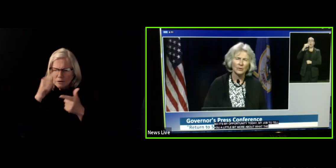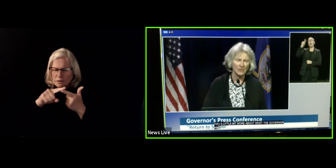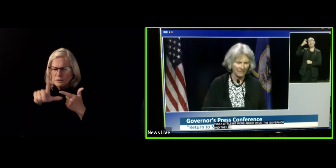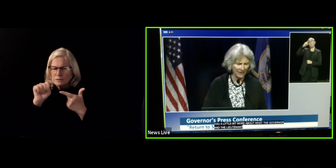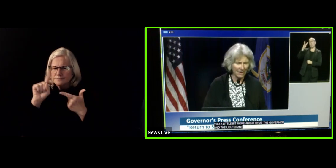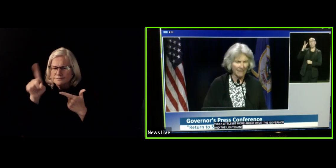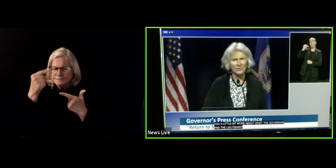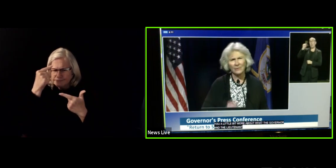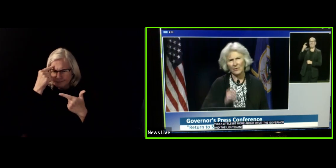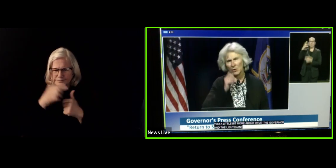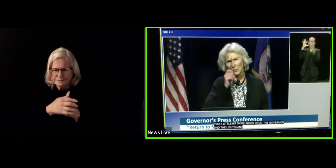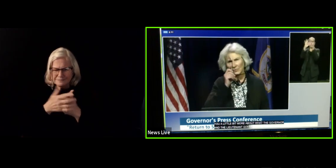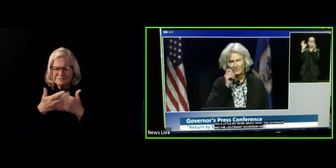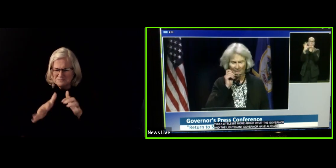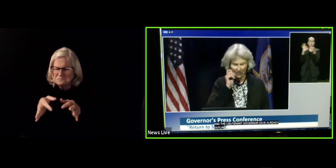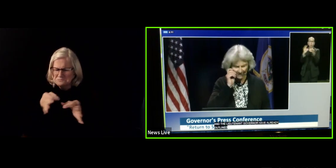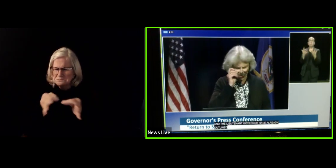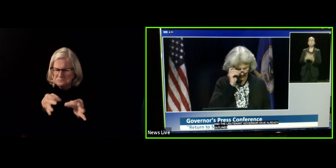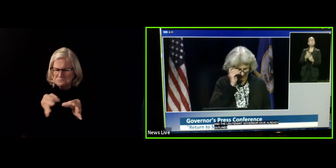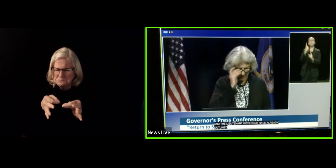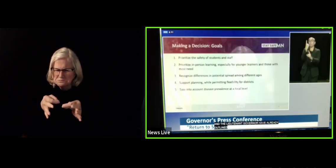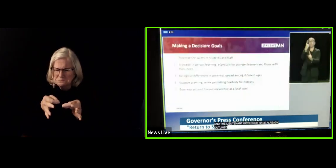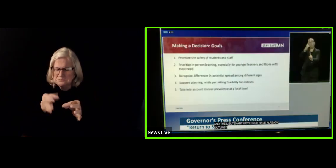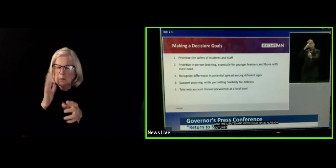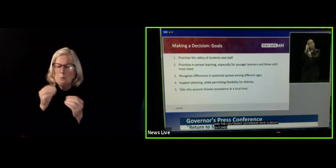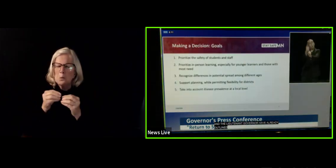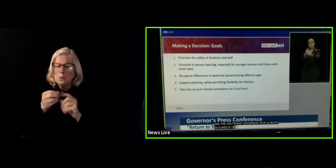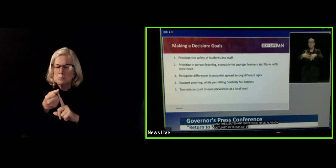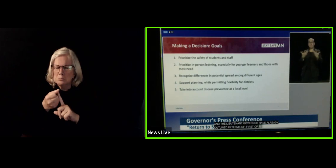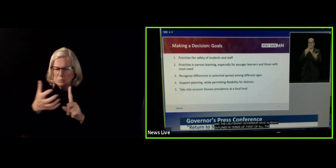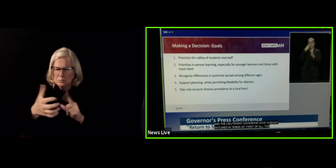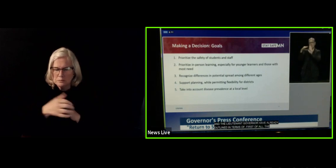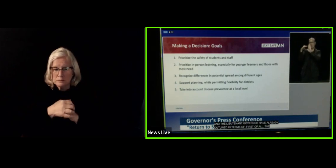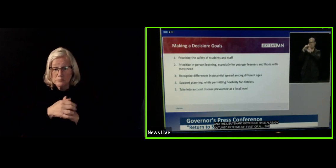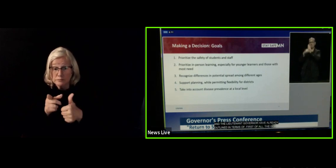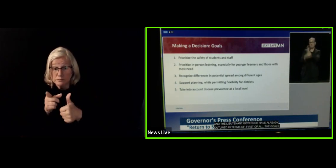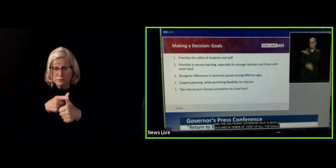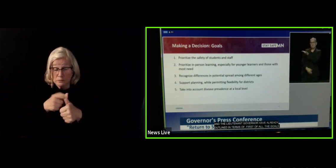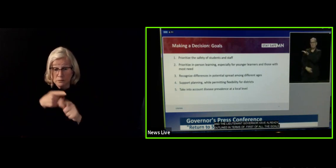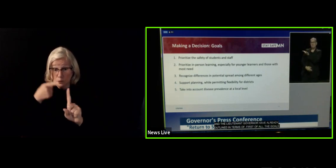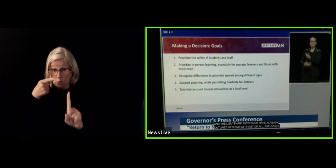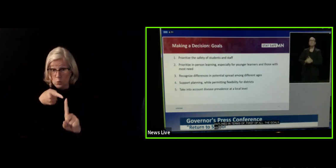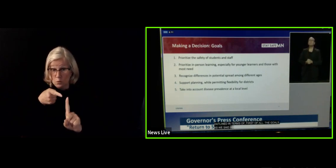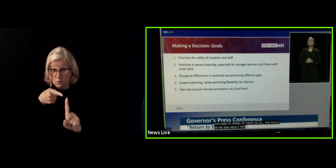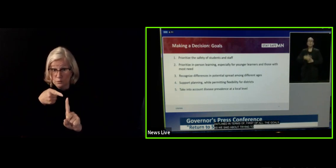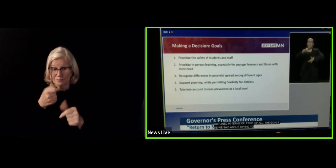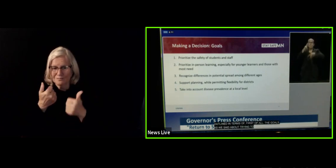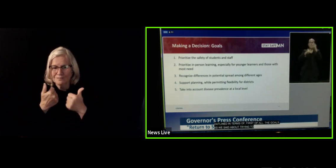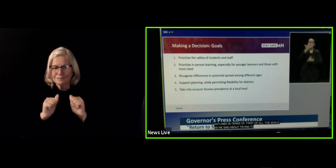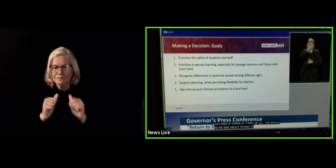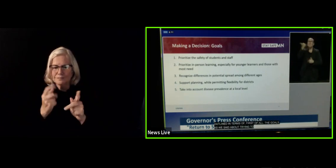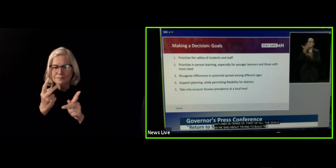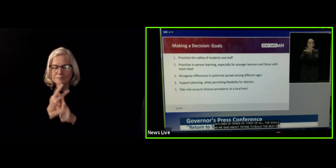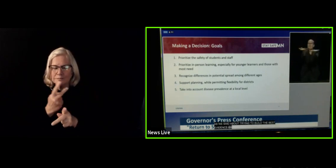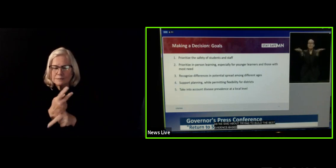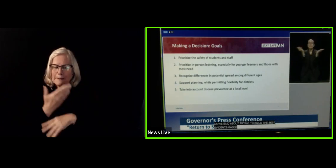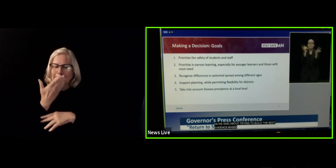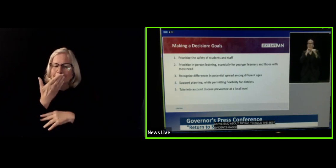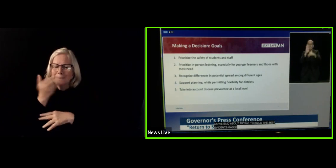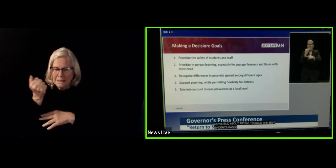terms of, first of all, the goals. As we said about trying to build the best evidence-based plan that we could, we wanted to start